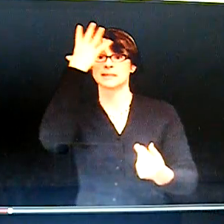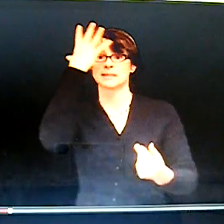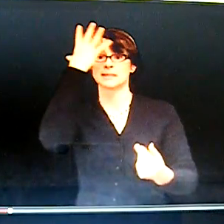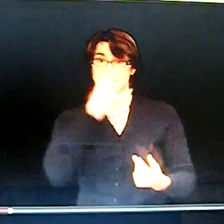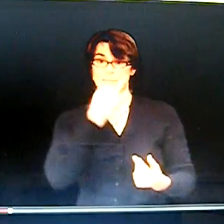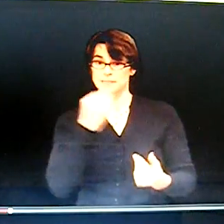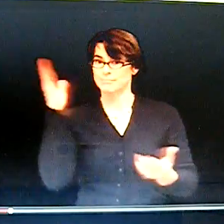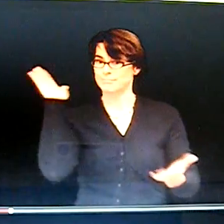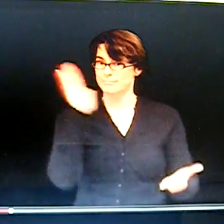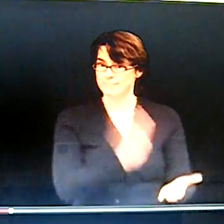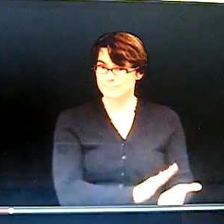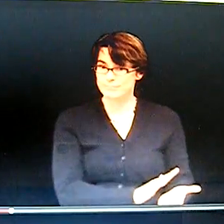occupied.